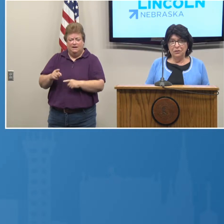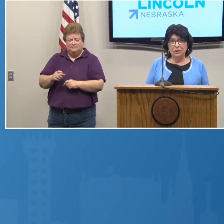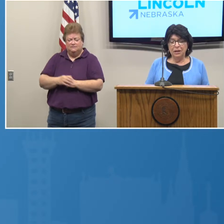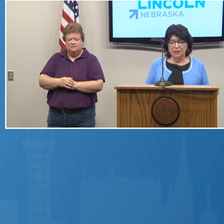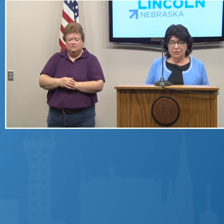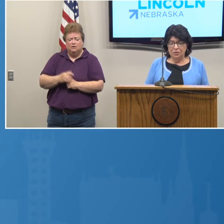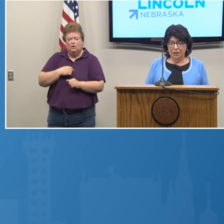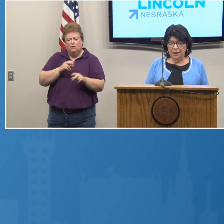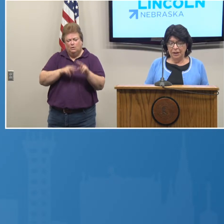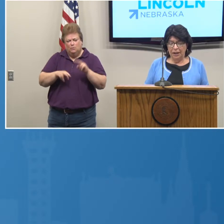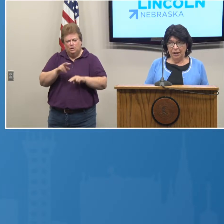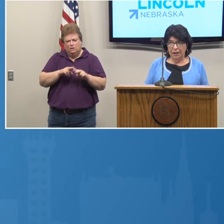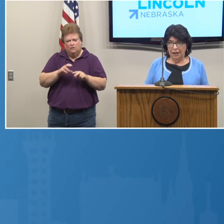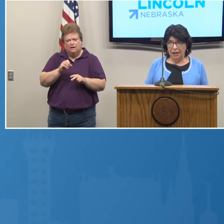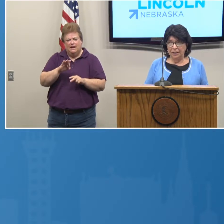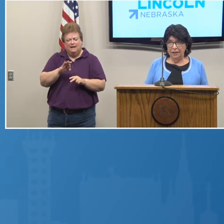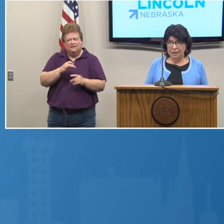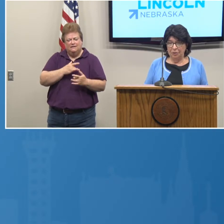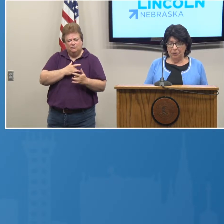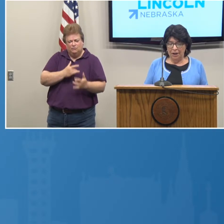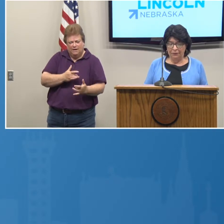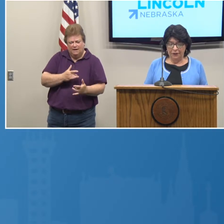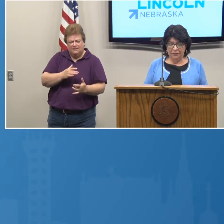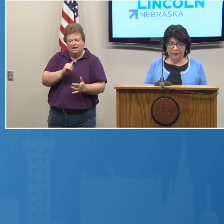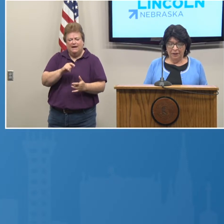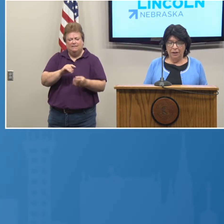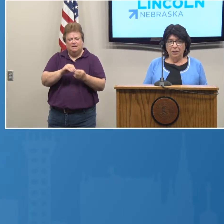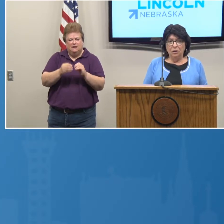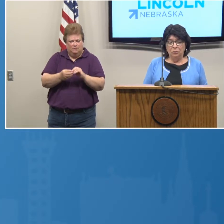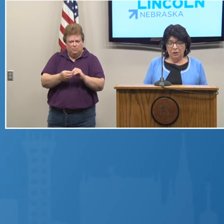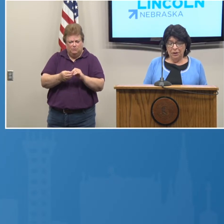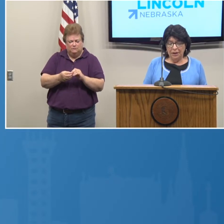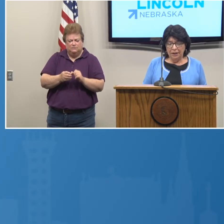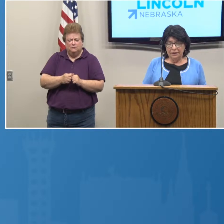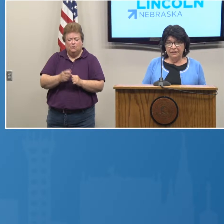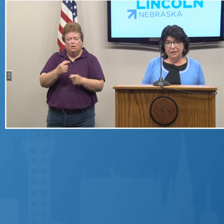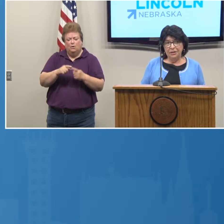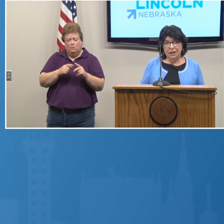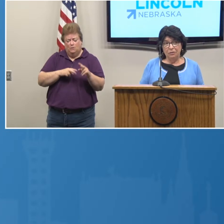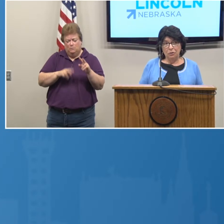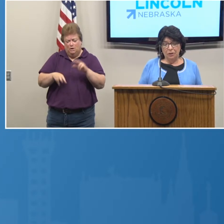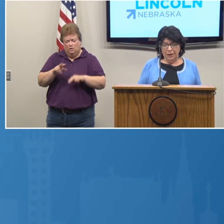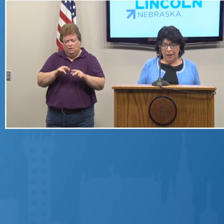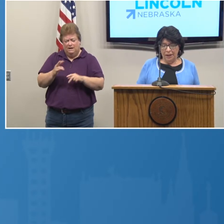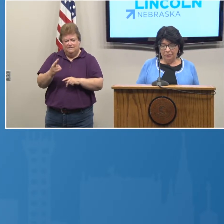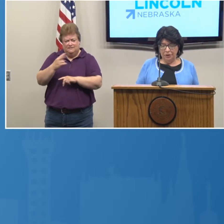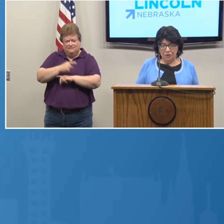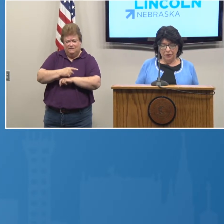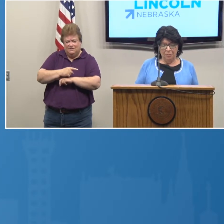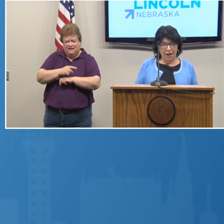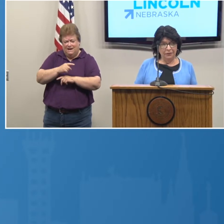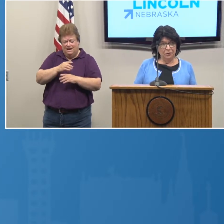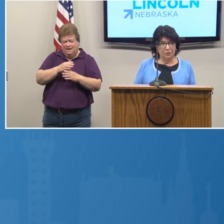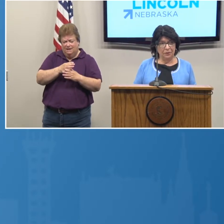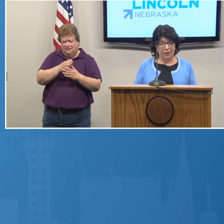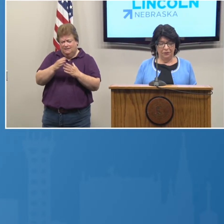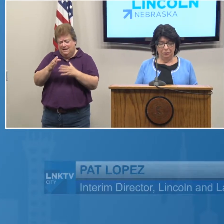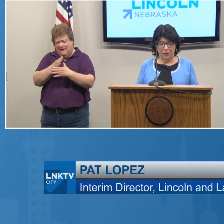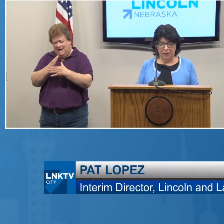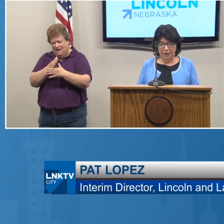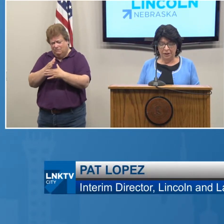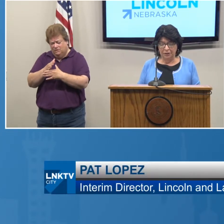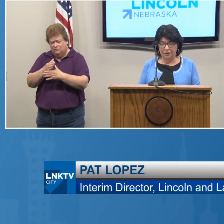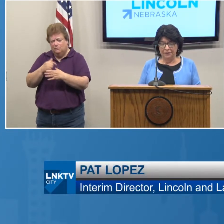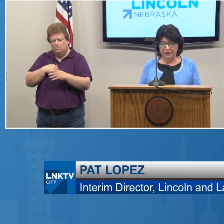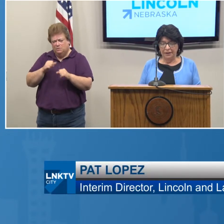We also look at the trend and at the demographics. When looking at the 7-day rolling average over the past 3 weeks,